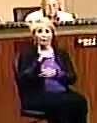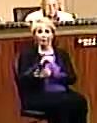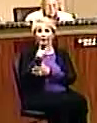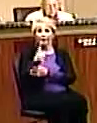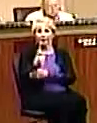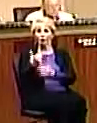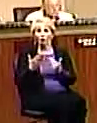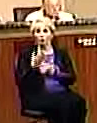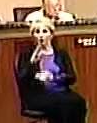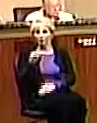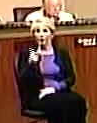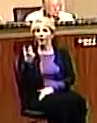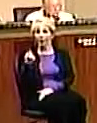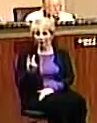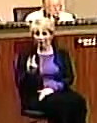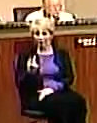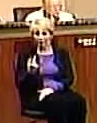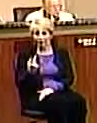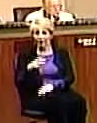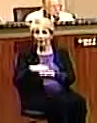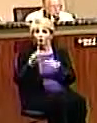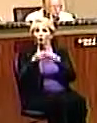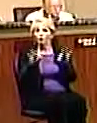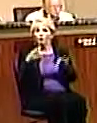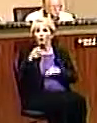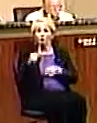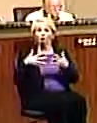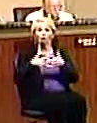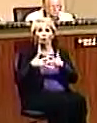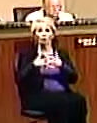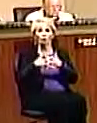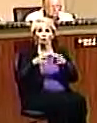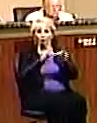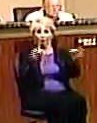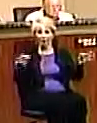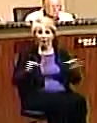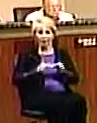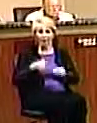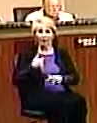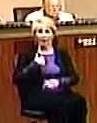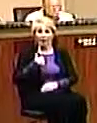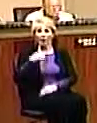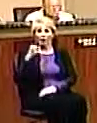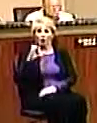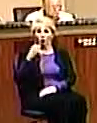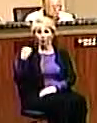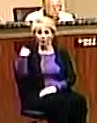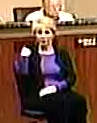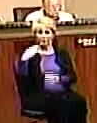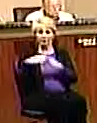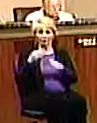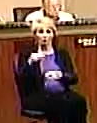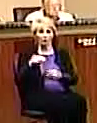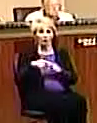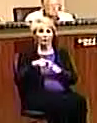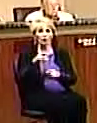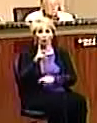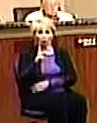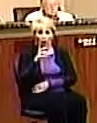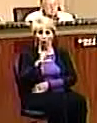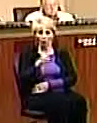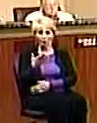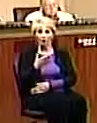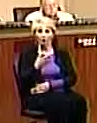10th through May 11th, at the Freedom High School football field. And now, therefore, I'm Mel Cohen, mayor of the city of Morganton, North Carolina,